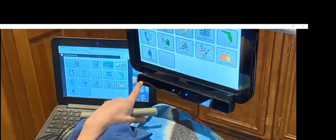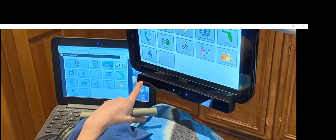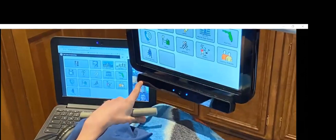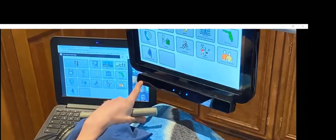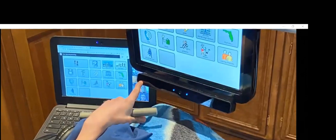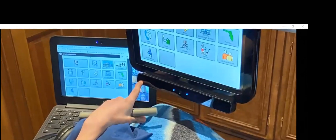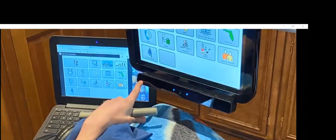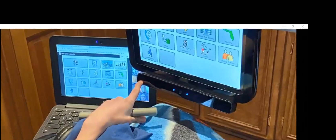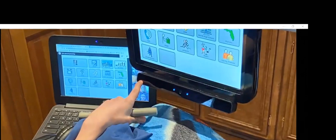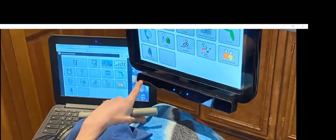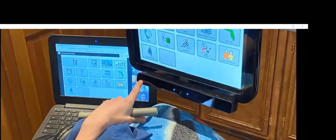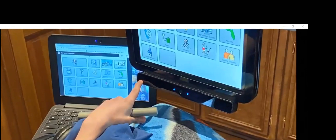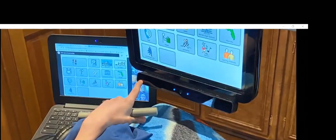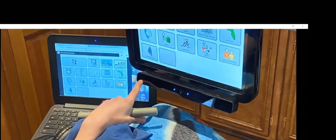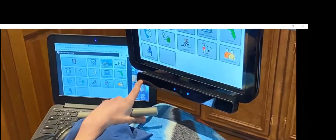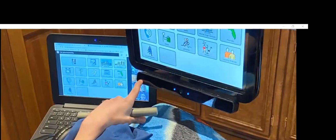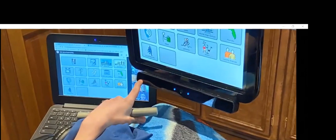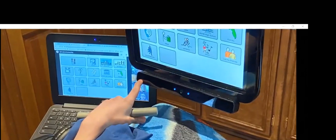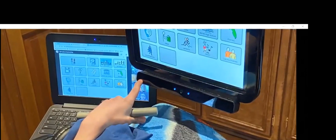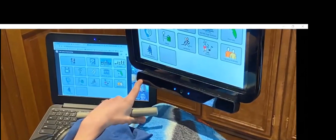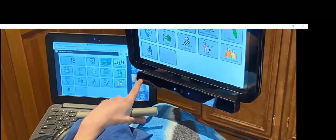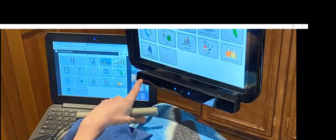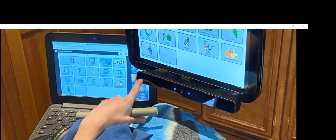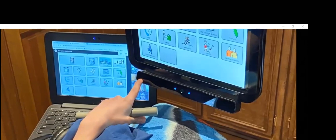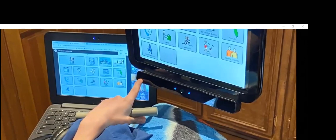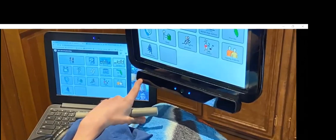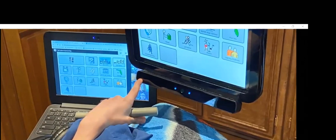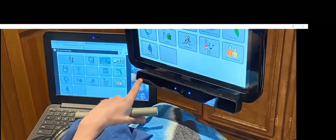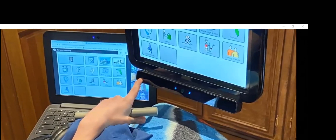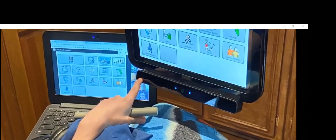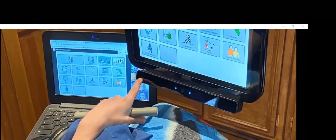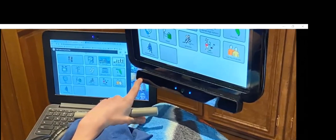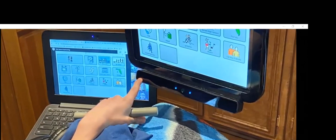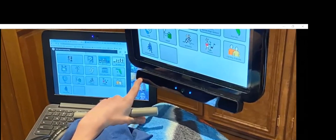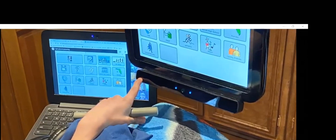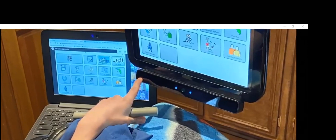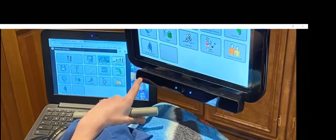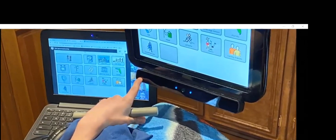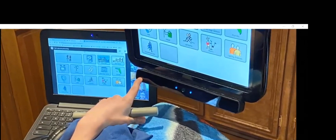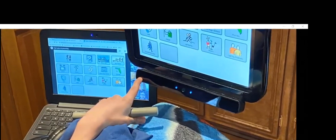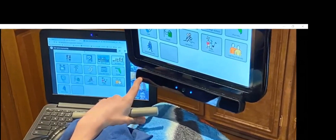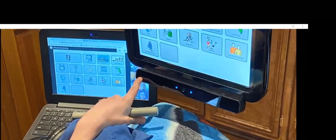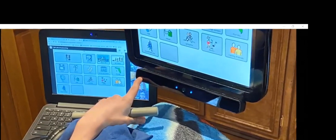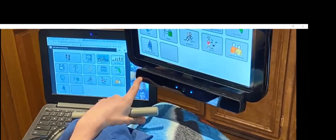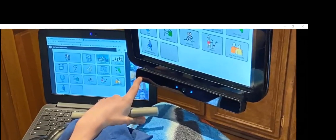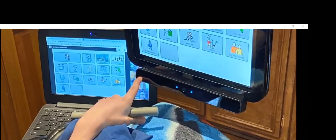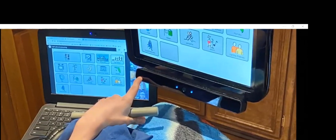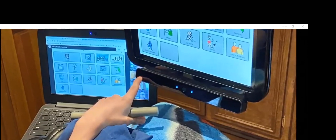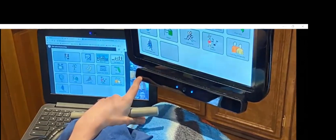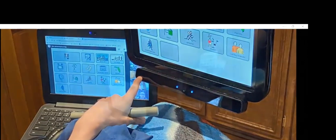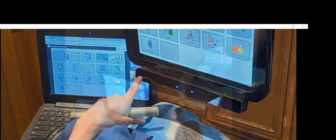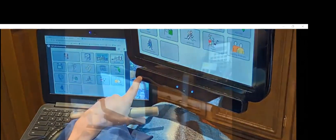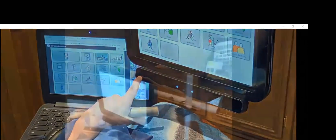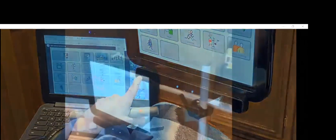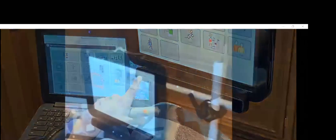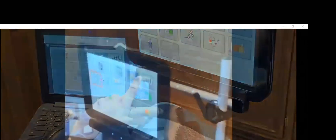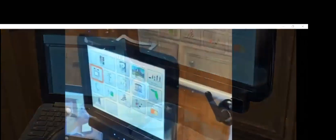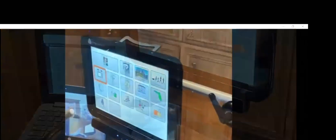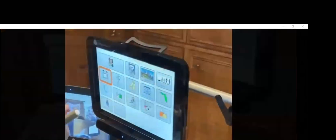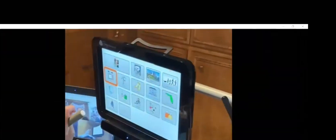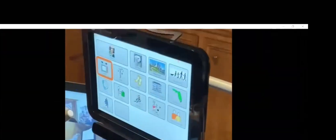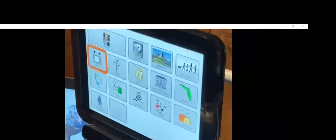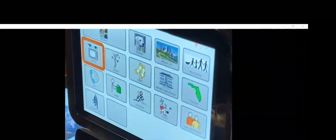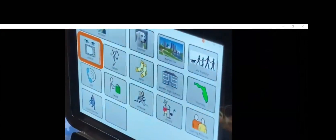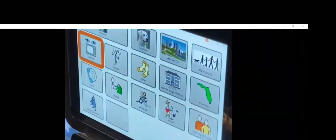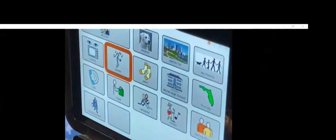It's like when gamers use a joystick or click on a mouse when they play a video game. I signal a roving mouse to make it stop when I want it to. When